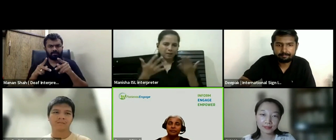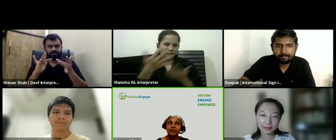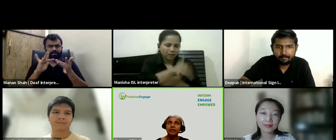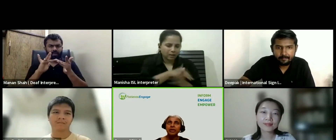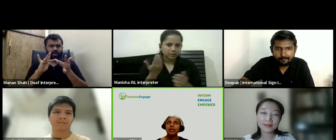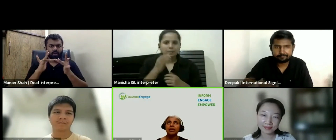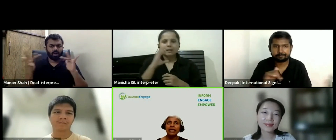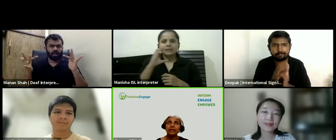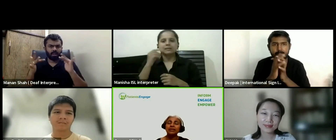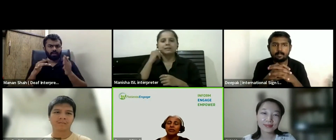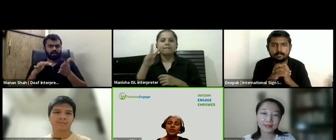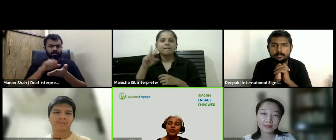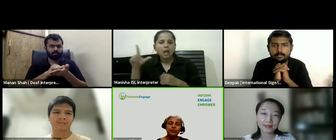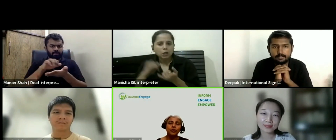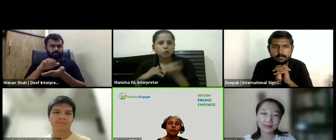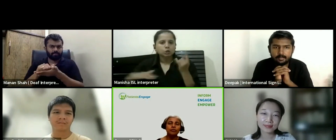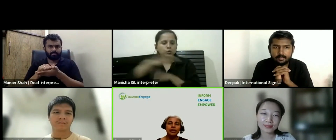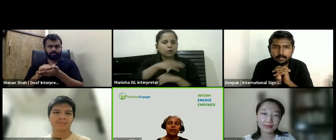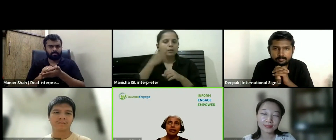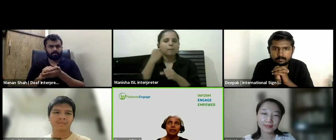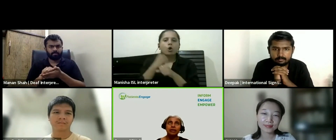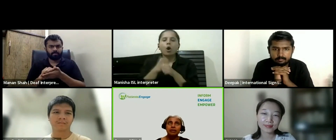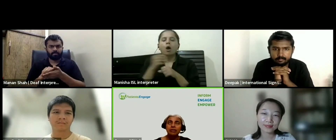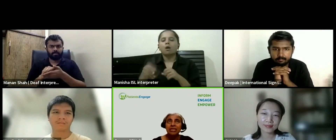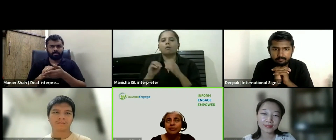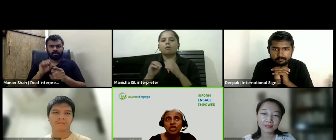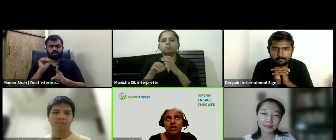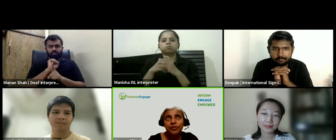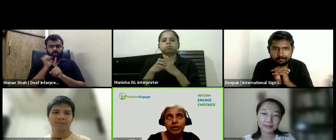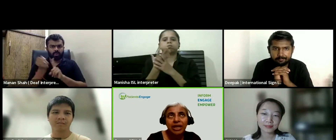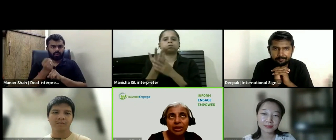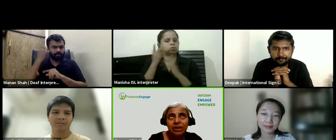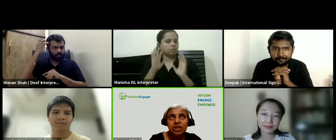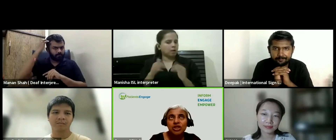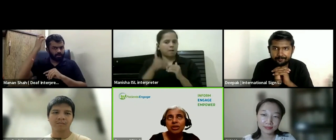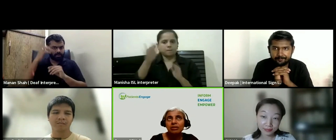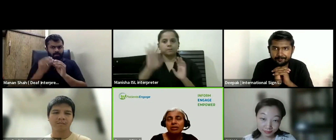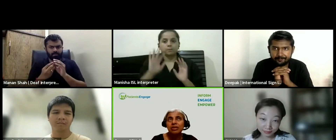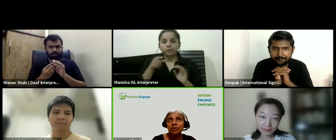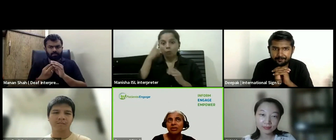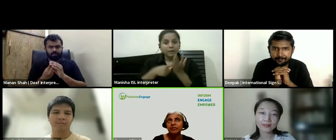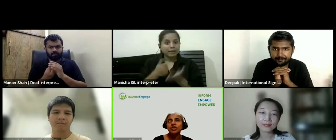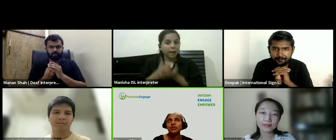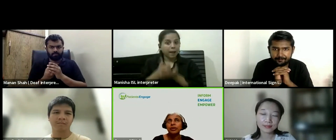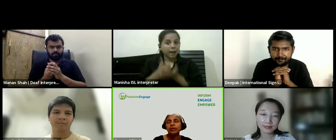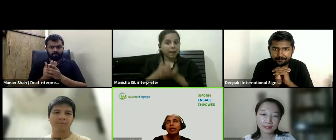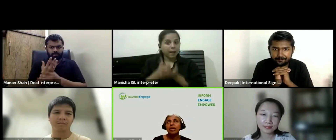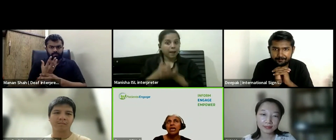the government, and it continues to evolve. I think there is, and especially for rehabilitation,